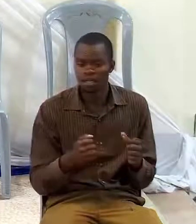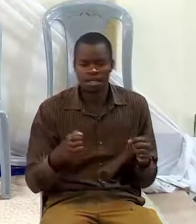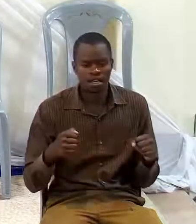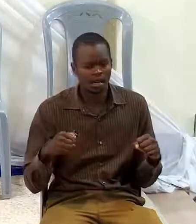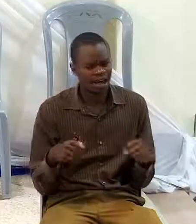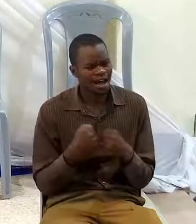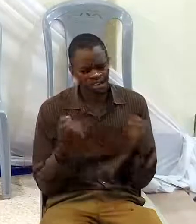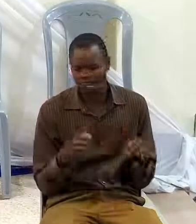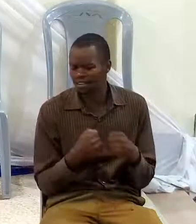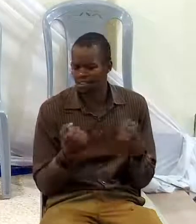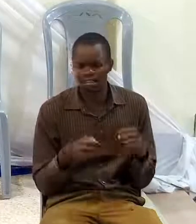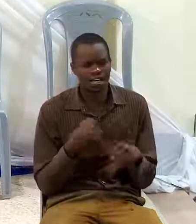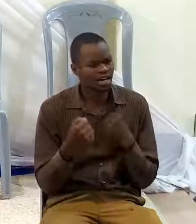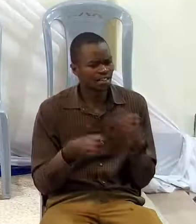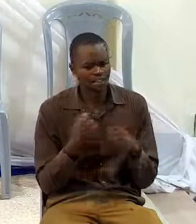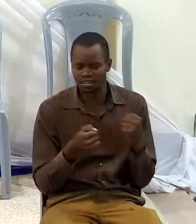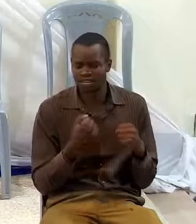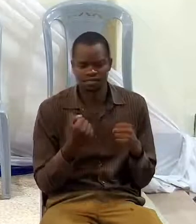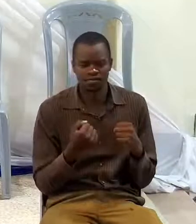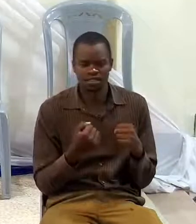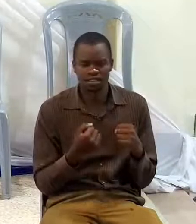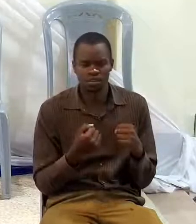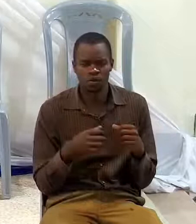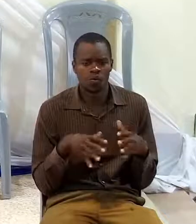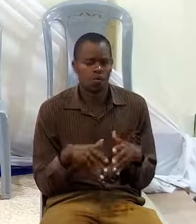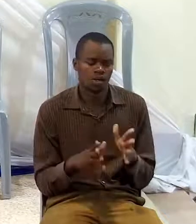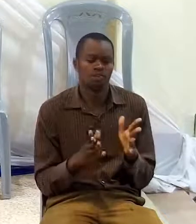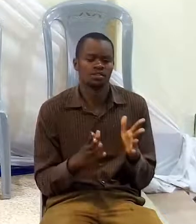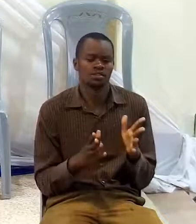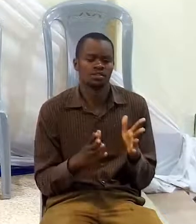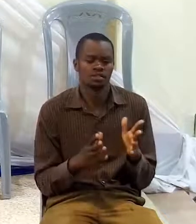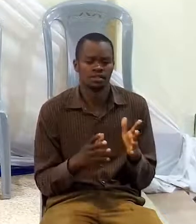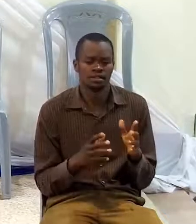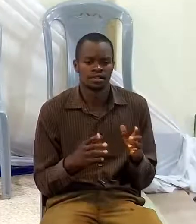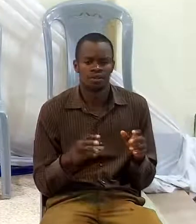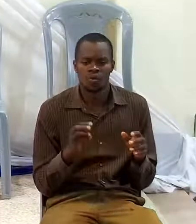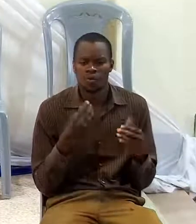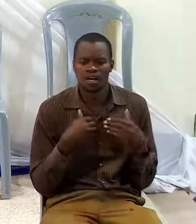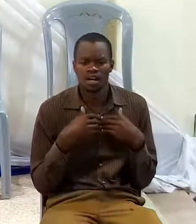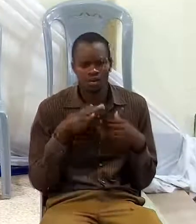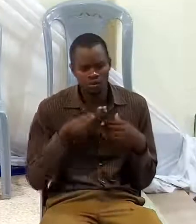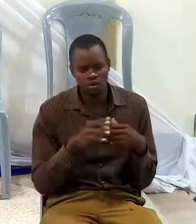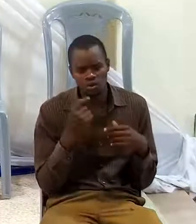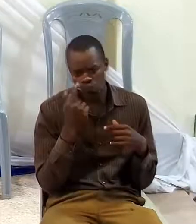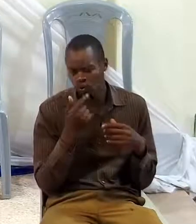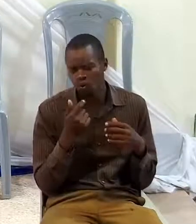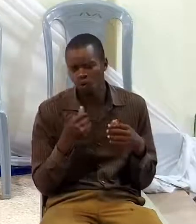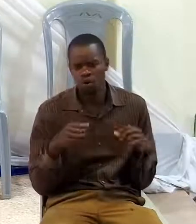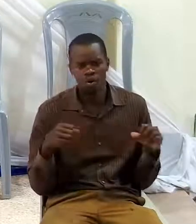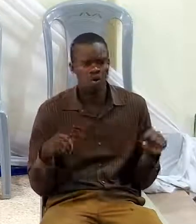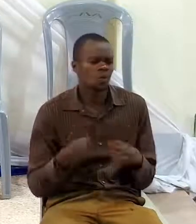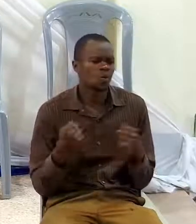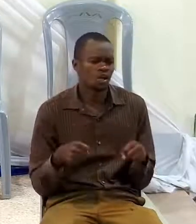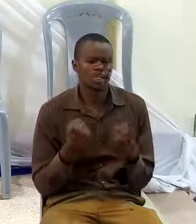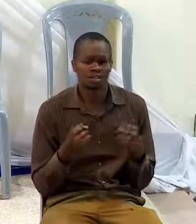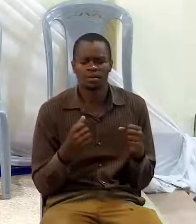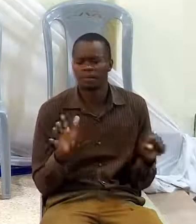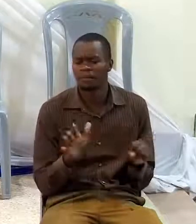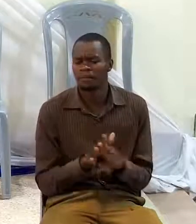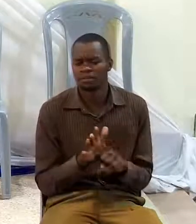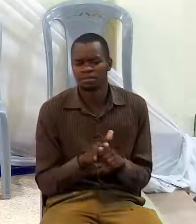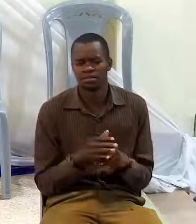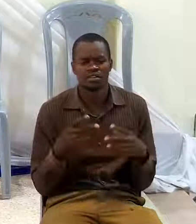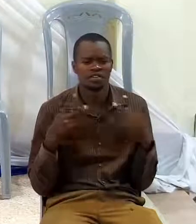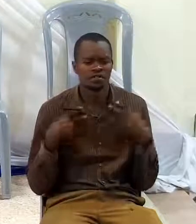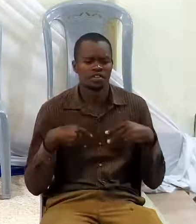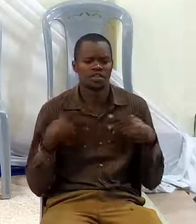active, meaning that they engage in physical exercise. Physical exercise, I will call it